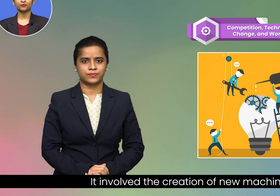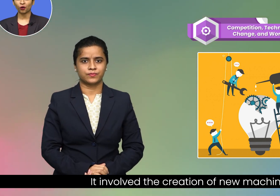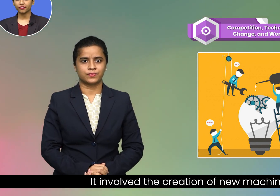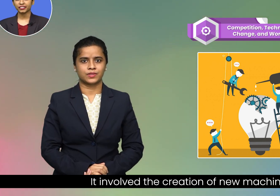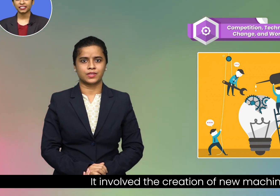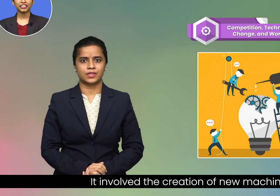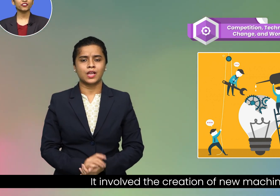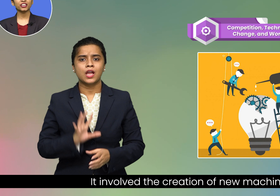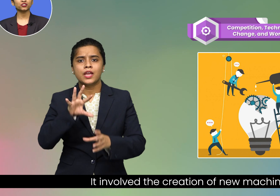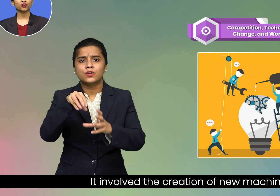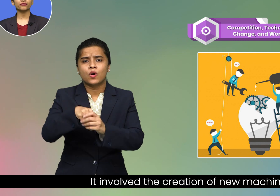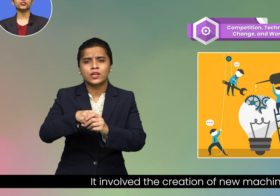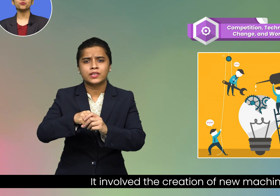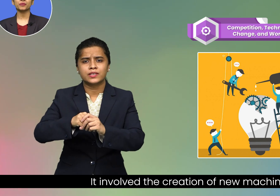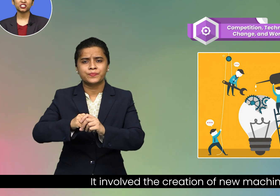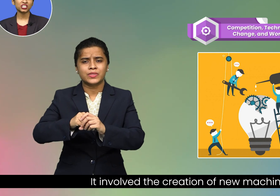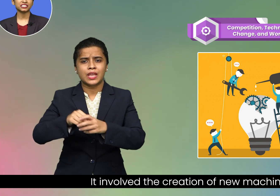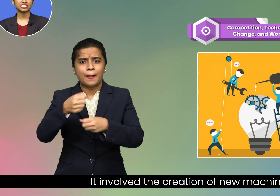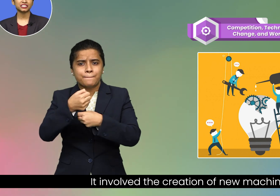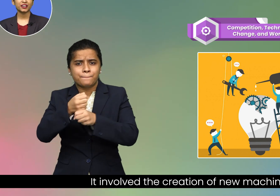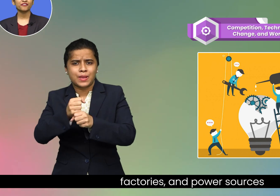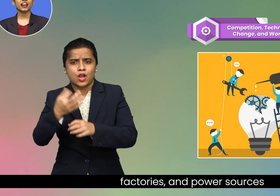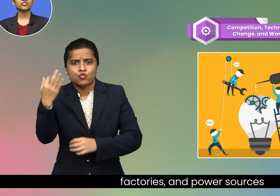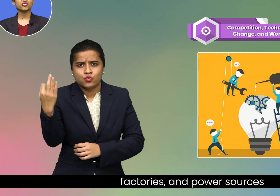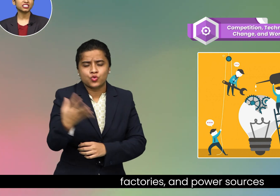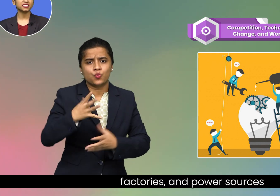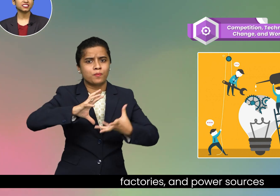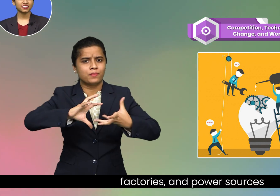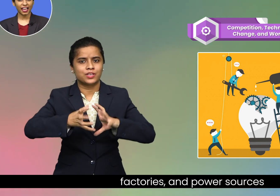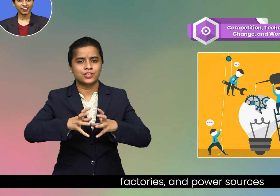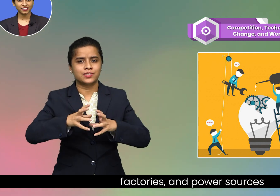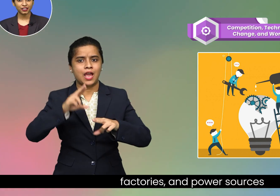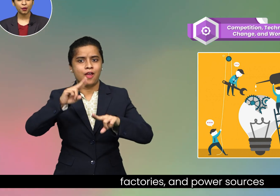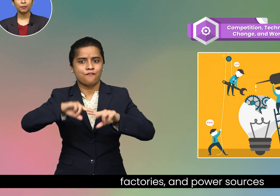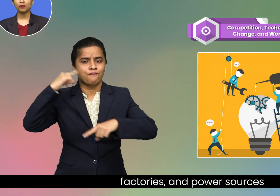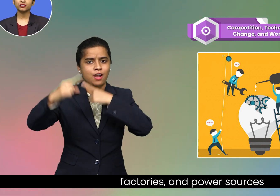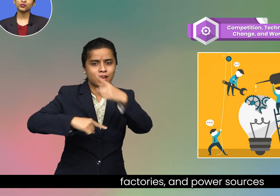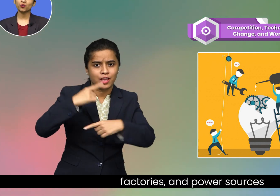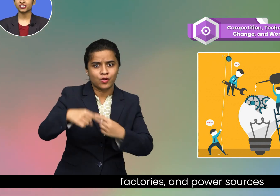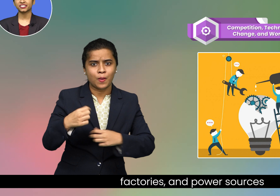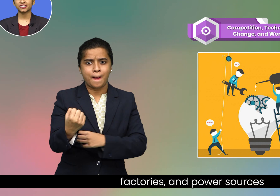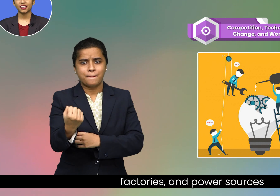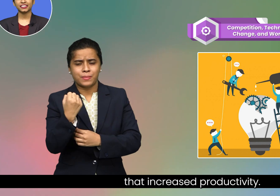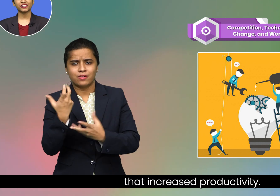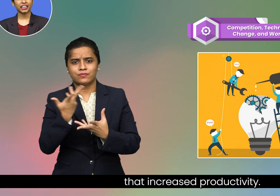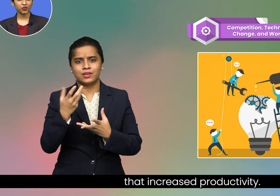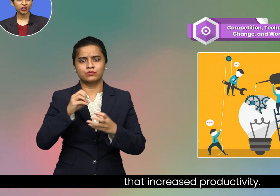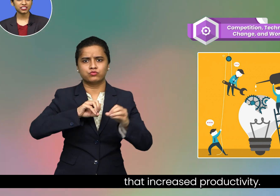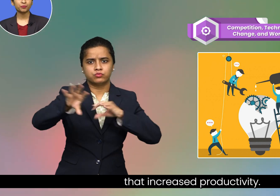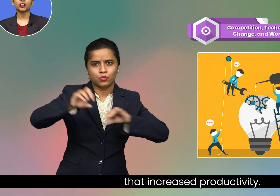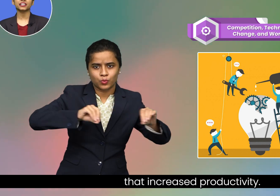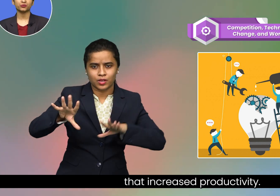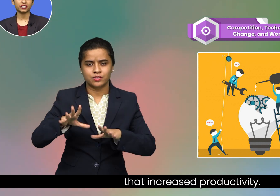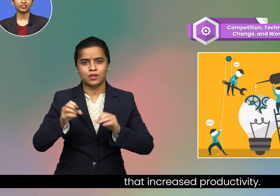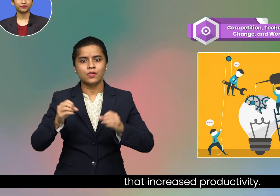It involved the creation of new machines, factories, and power sources that